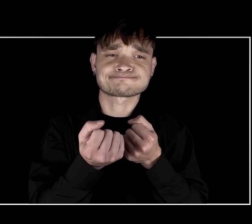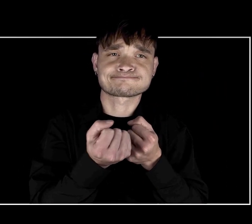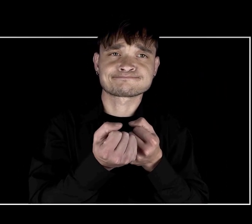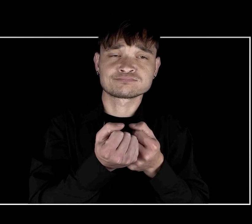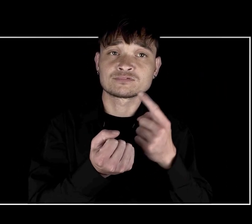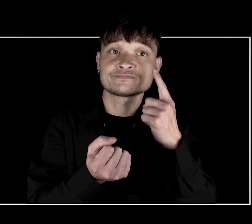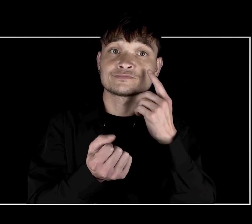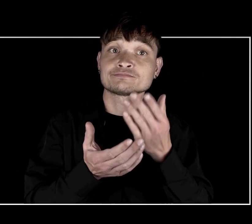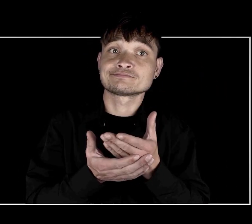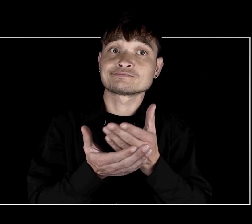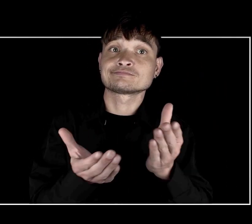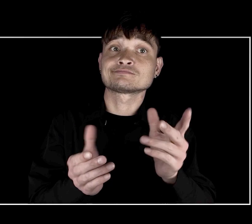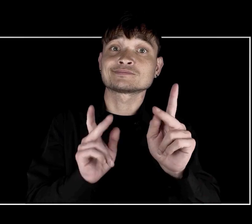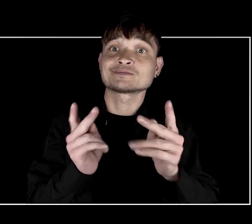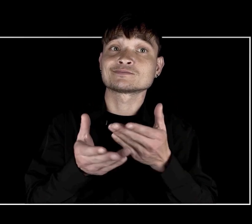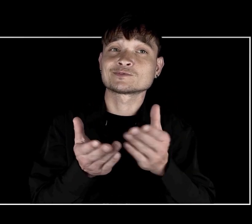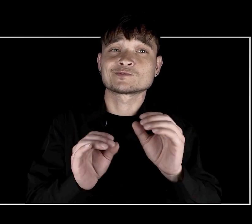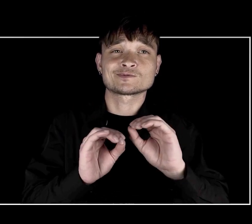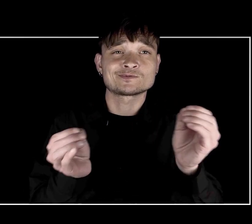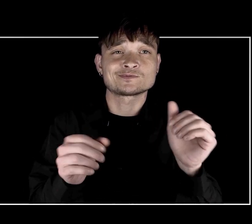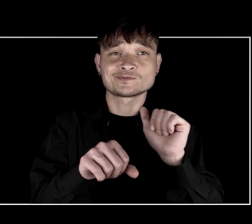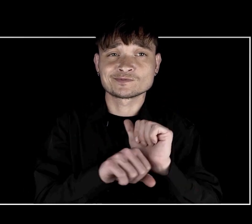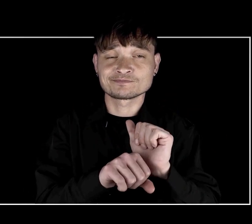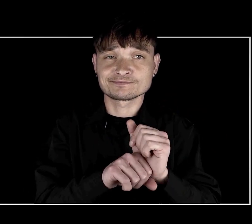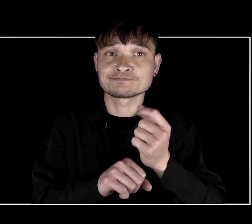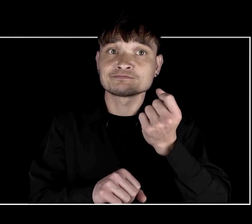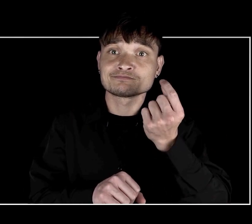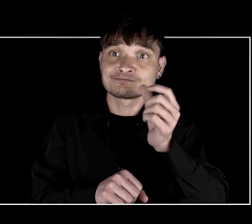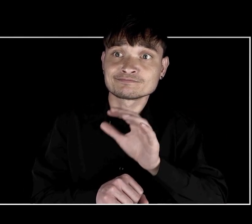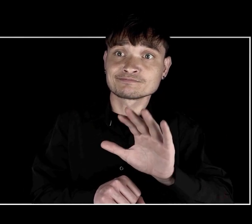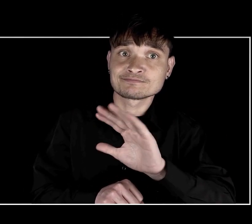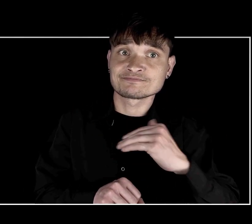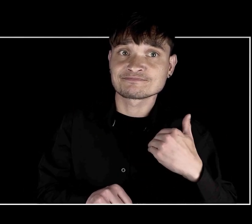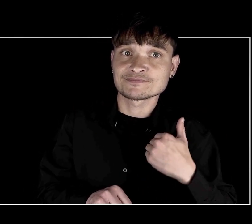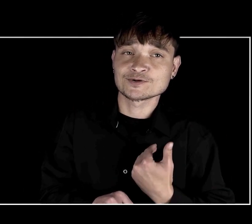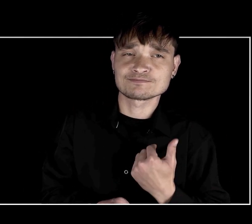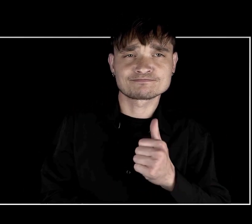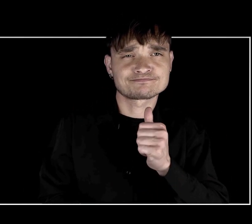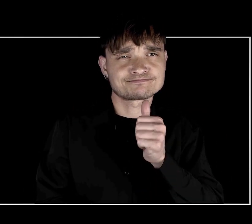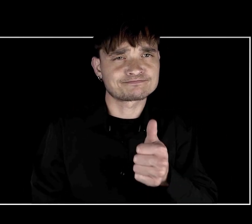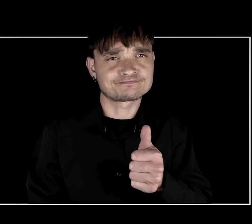financial assistance to people who are unemployed due to no fault of their own.